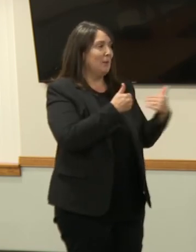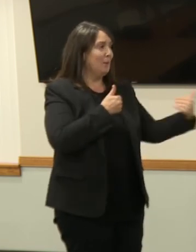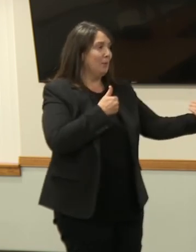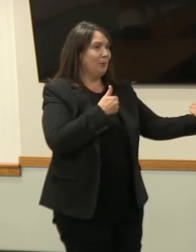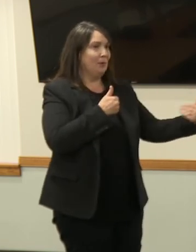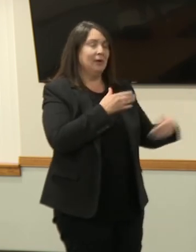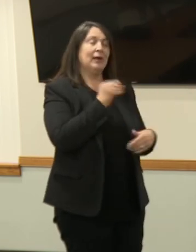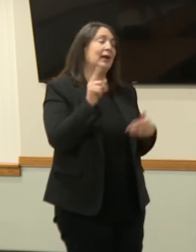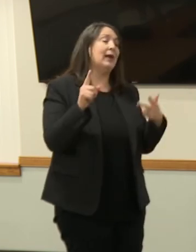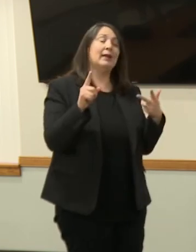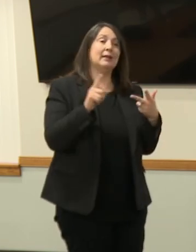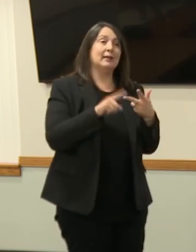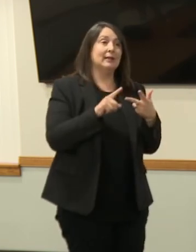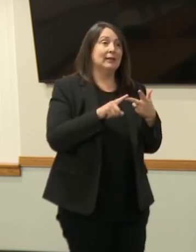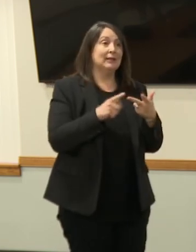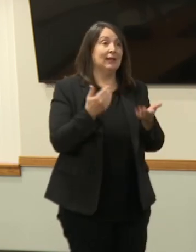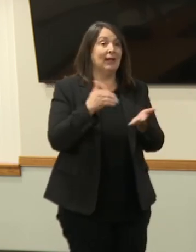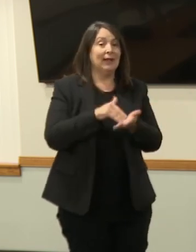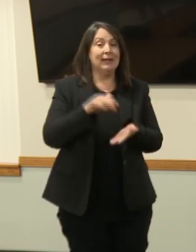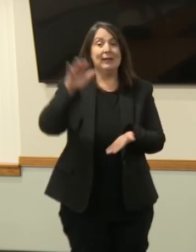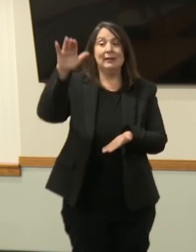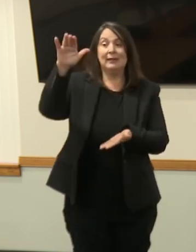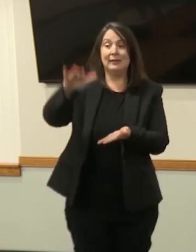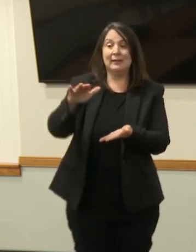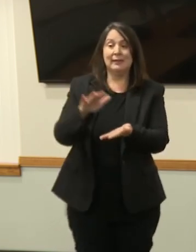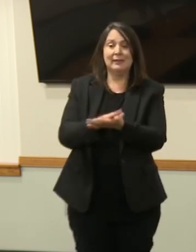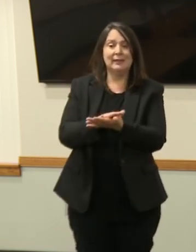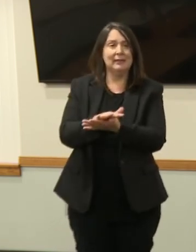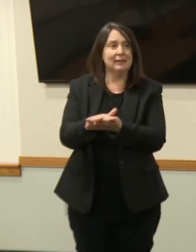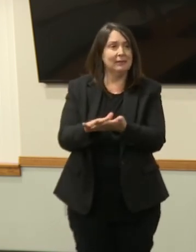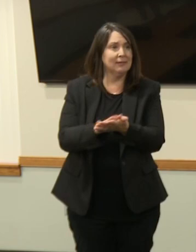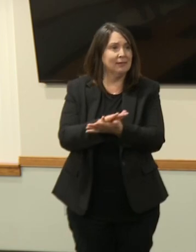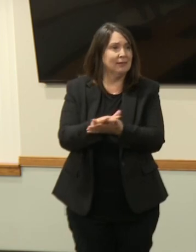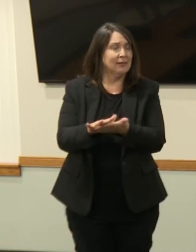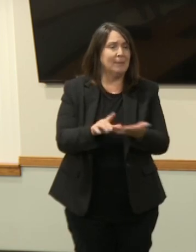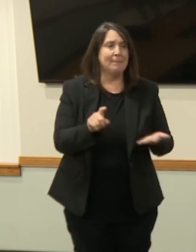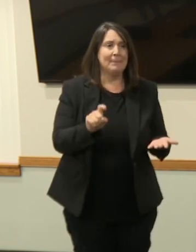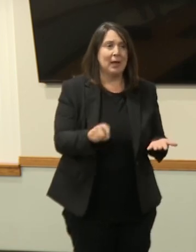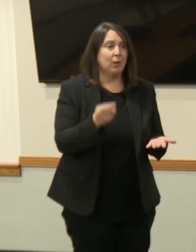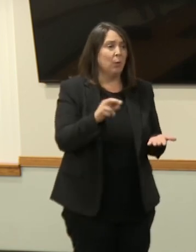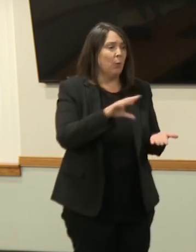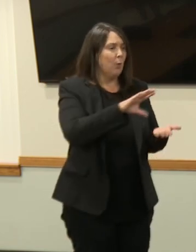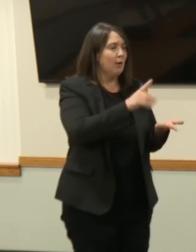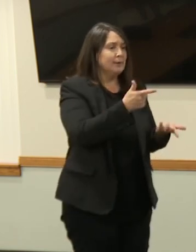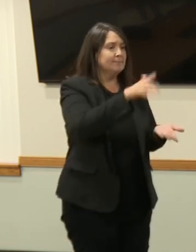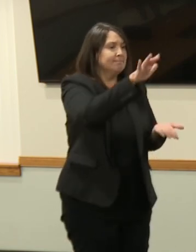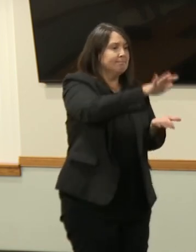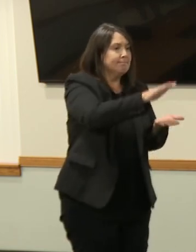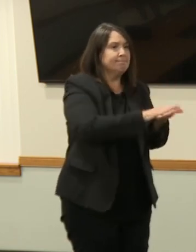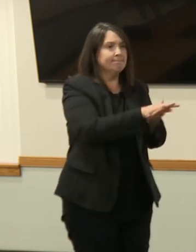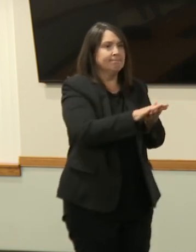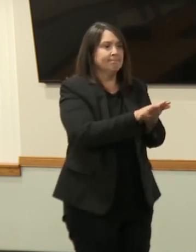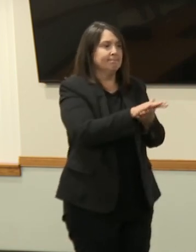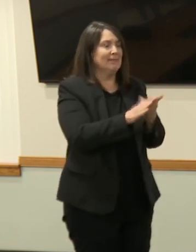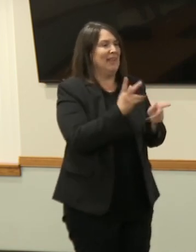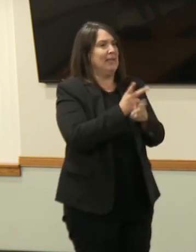then lastly, practicing good hygiene. Washing your hands, using hand sanitizers when you touch various